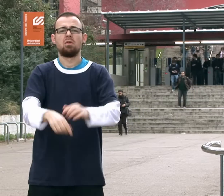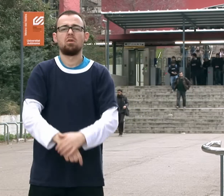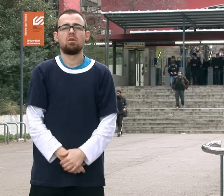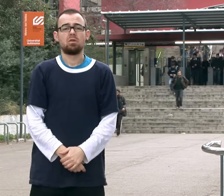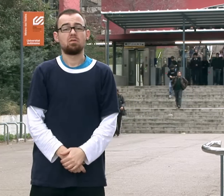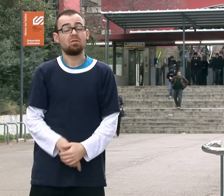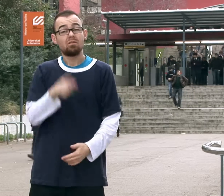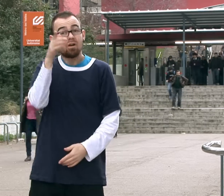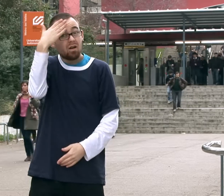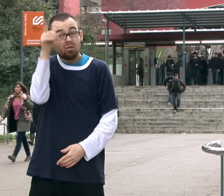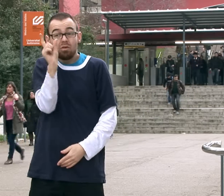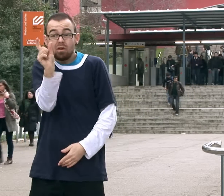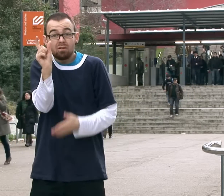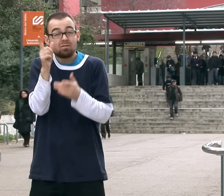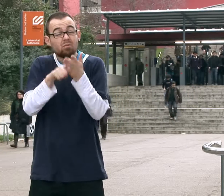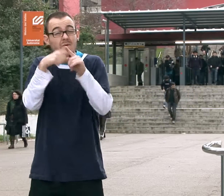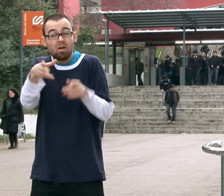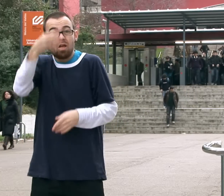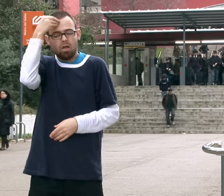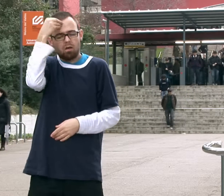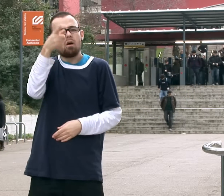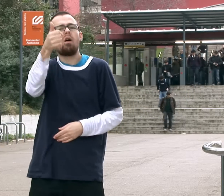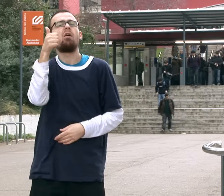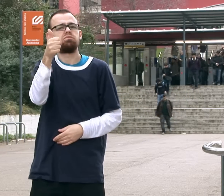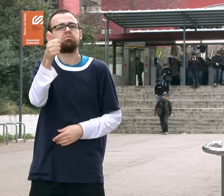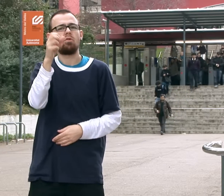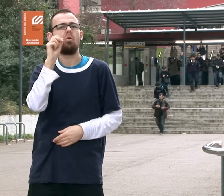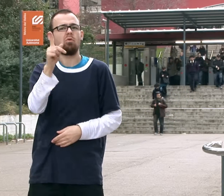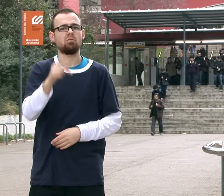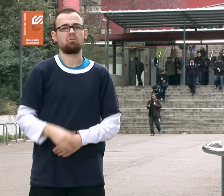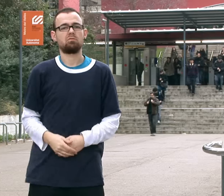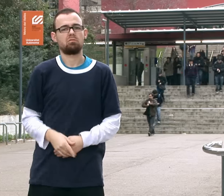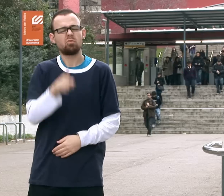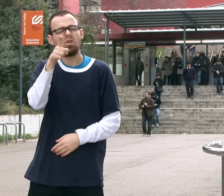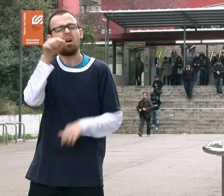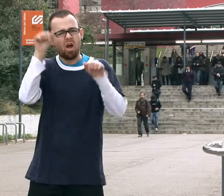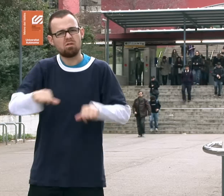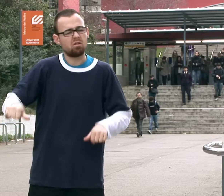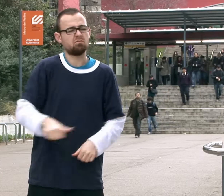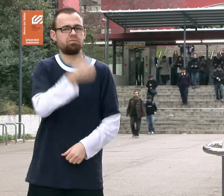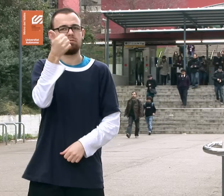single word might prove useful, and however far you get with it, little is better than nothing. You always end up